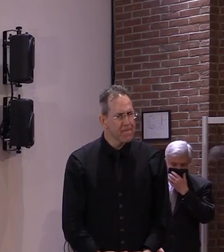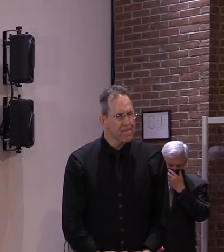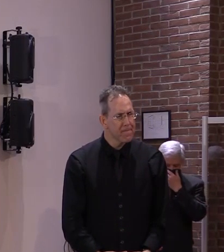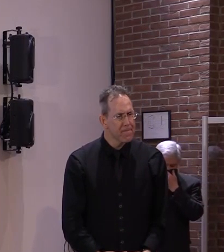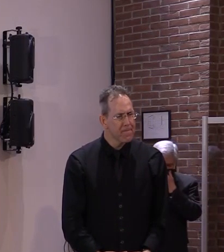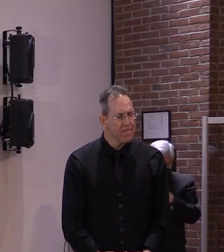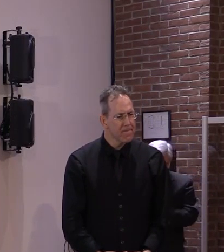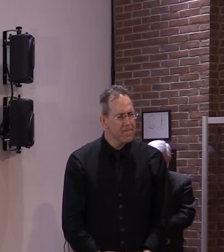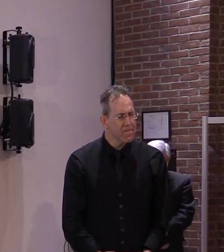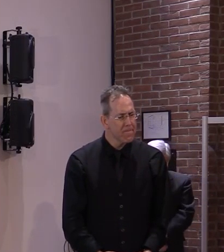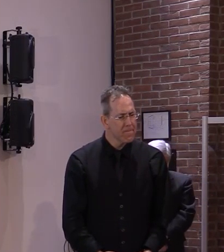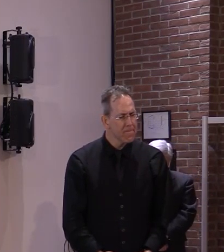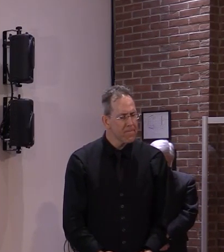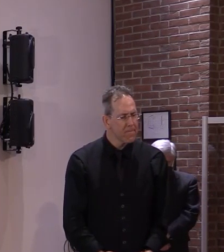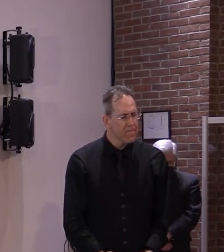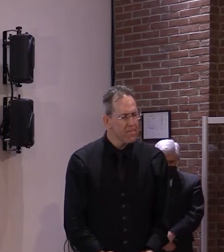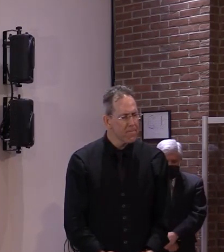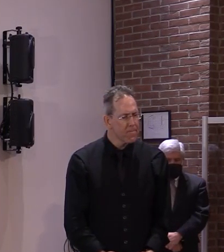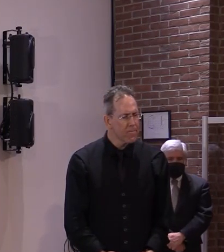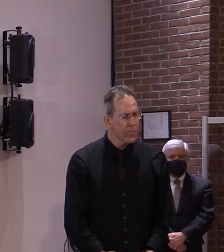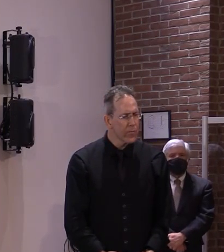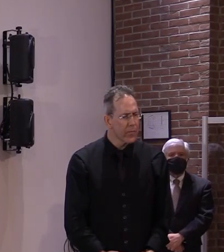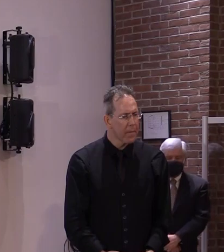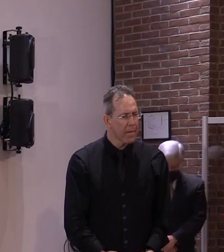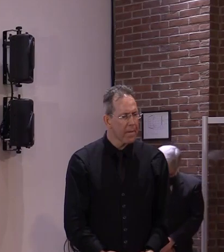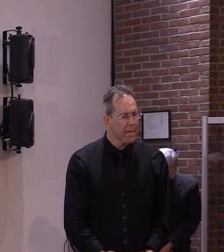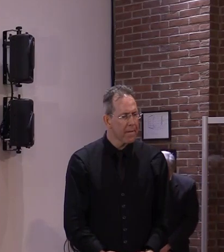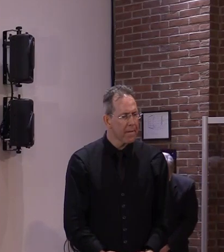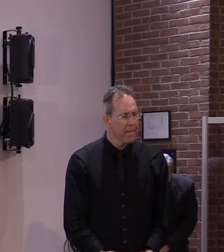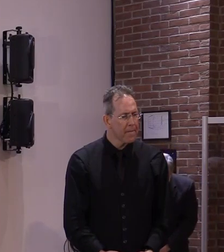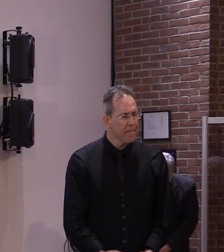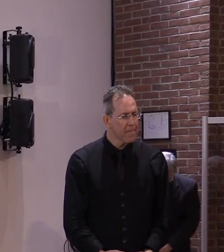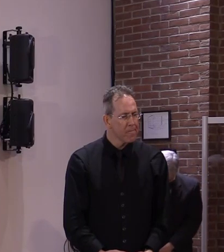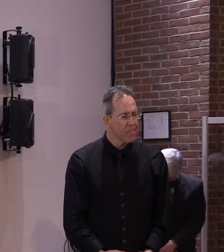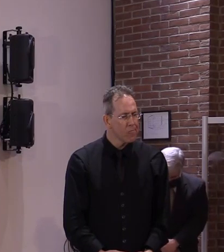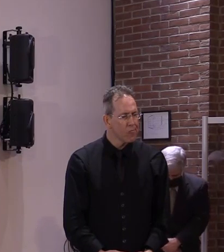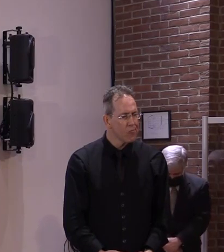that would normally be occurring at this time of year.